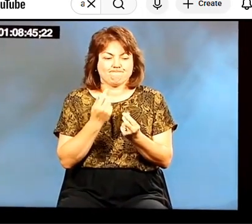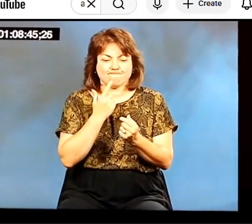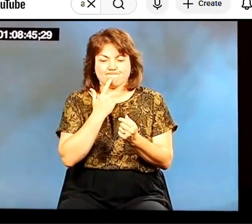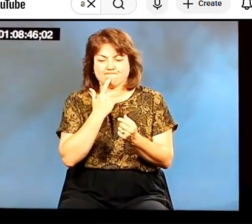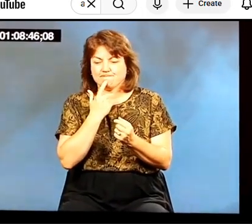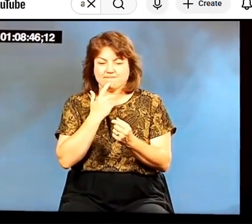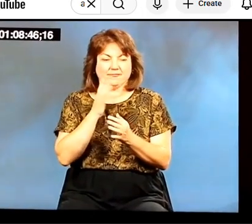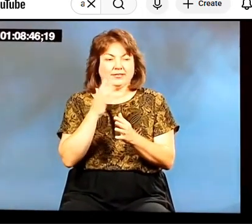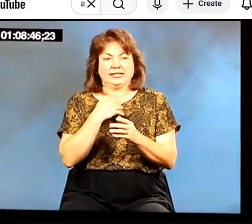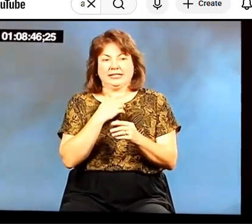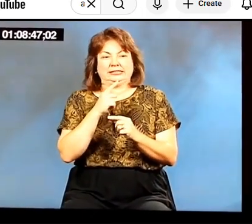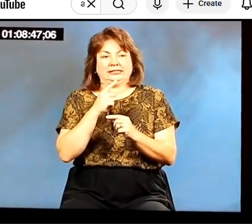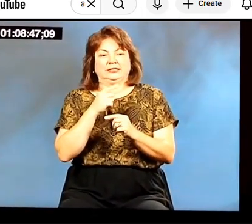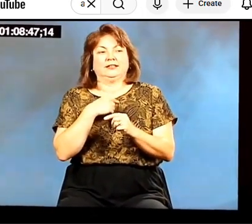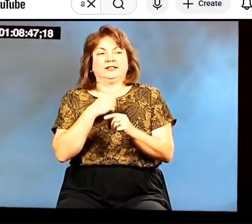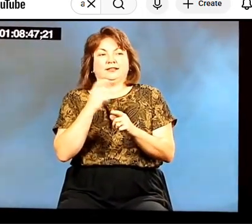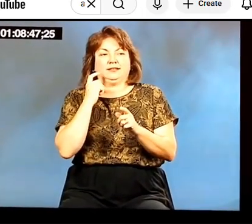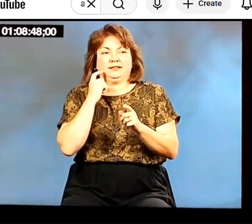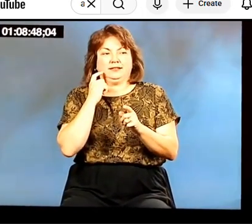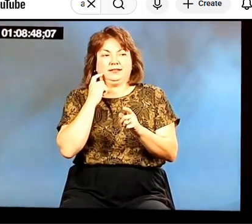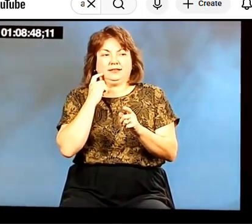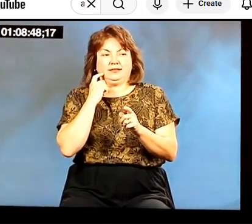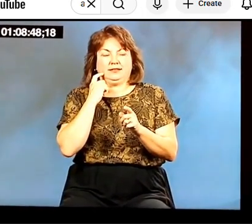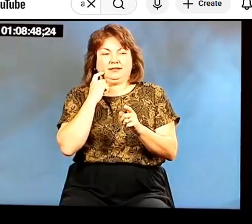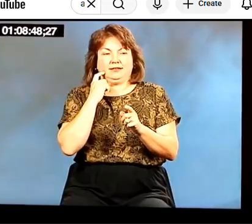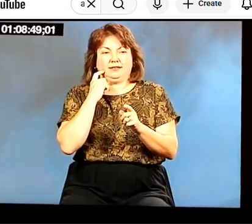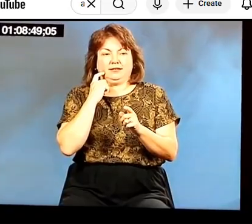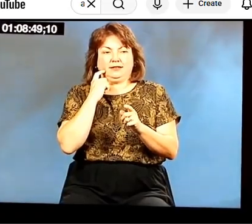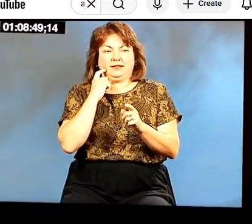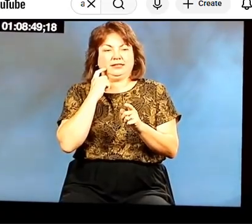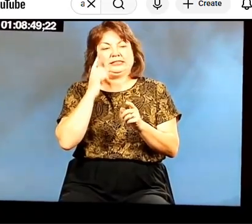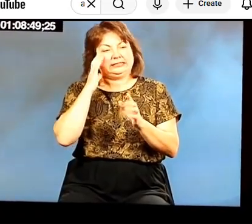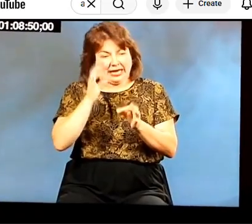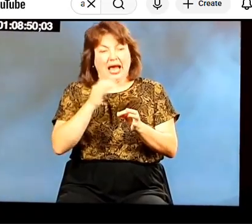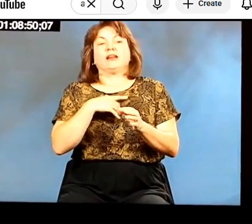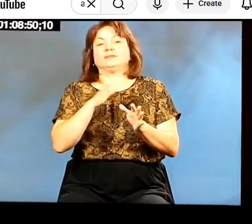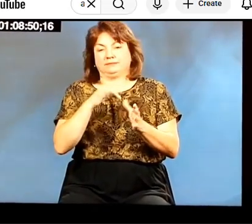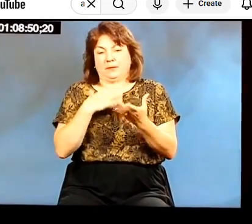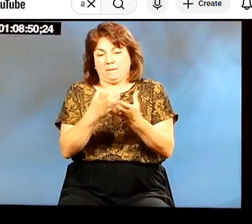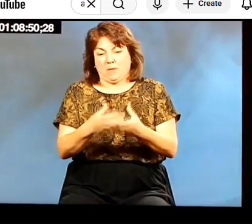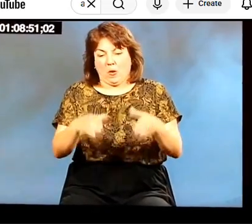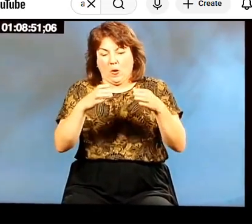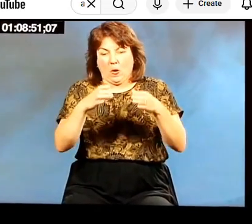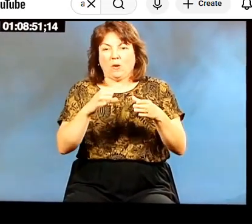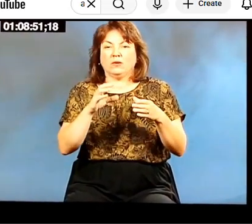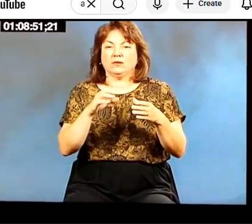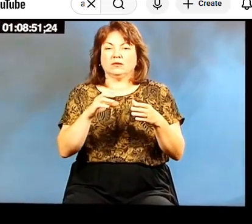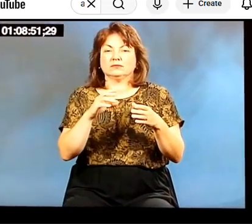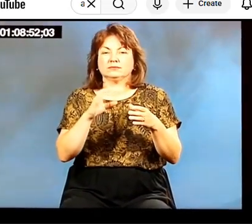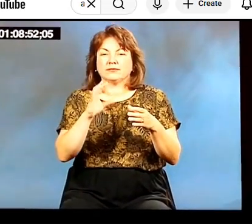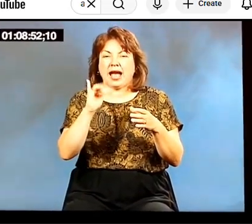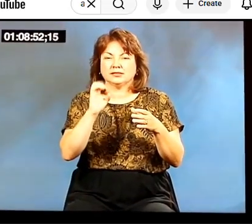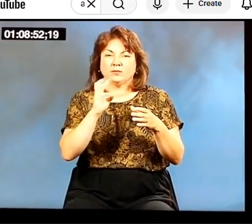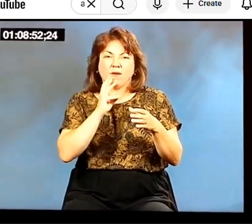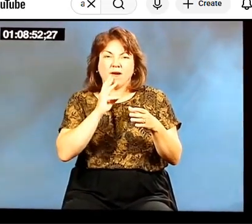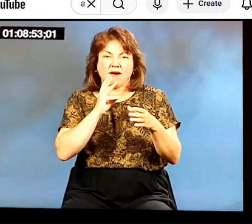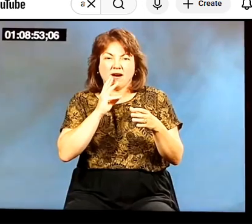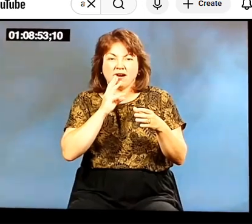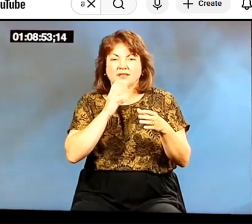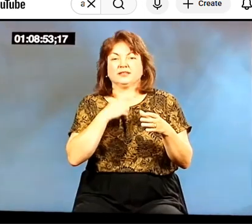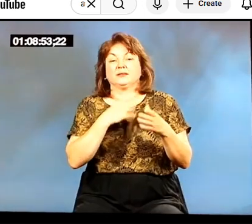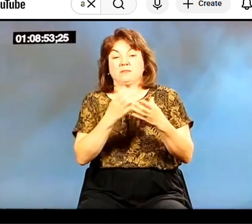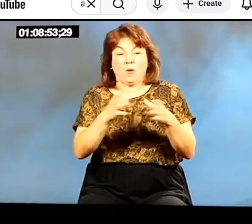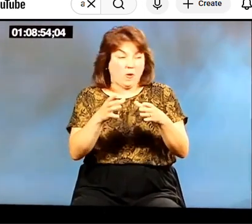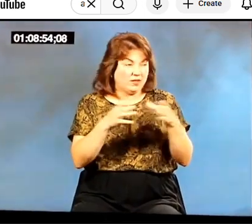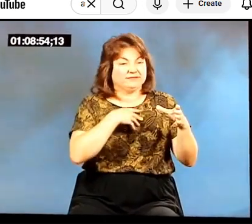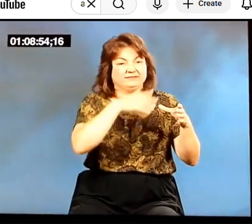Oh my goodness. I was like, oh, let me see. Ah, that's it. I decided